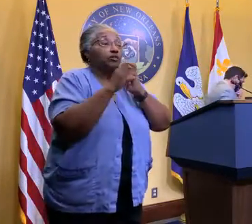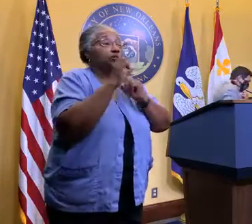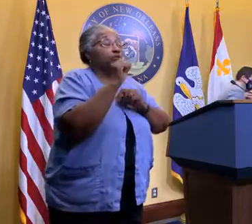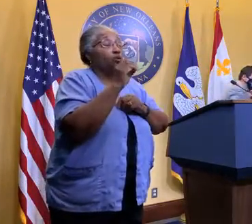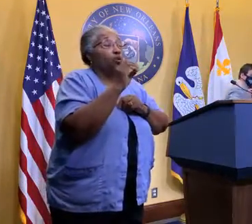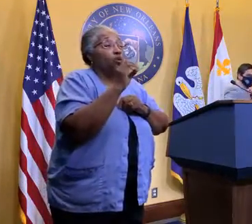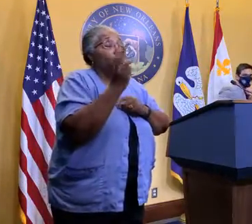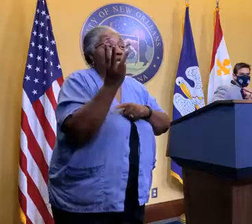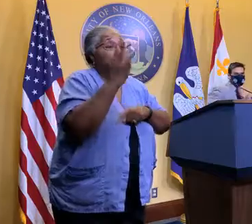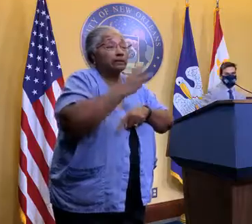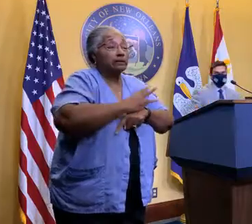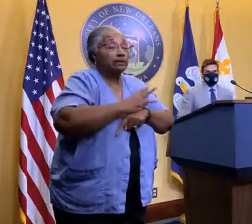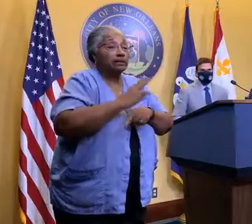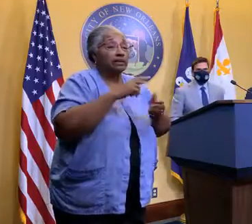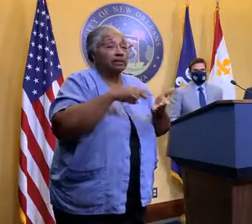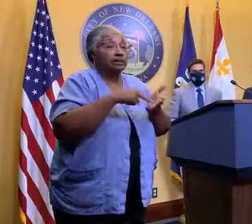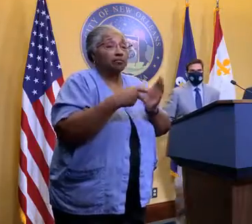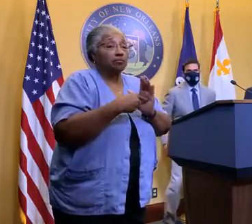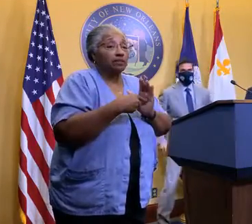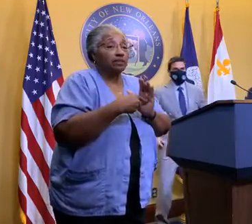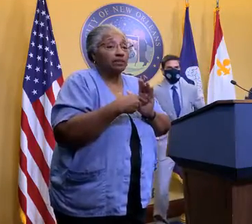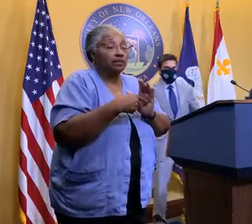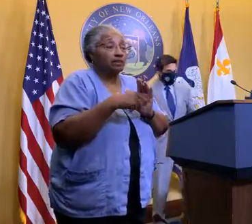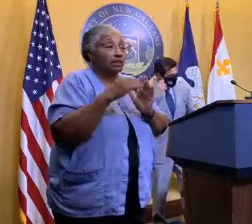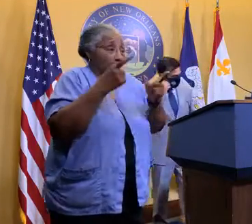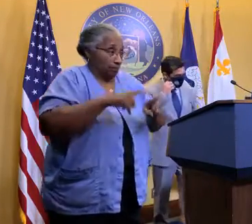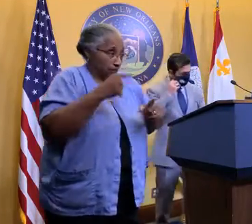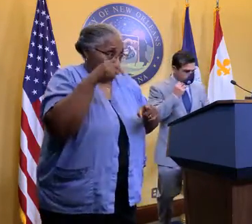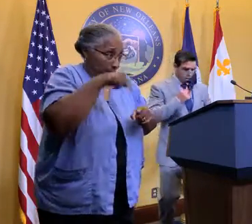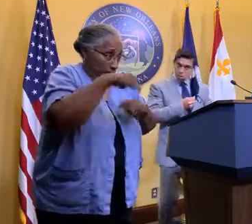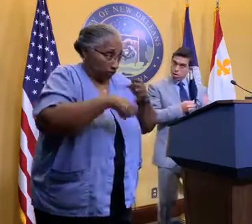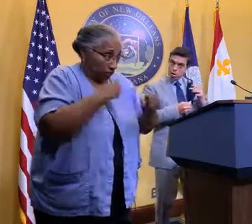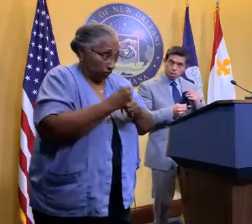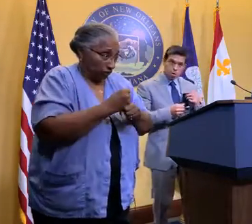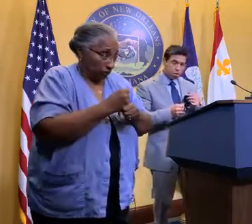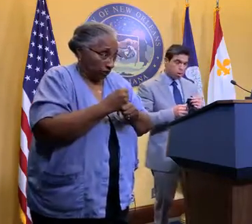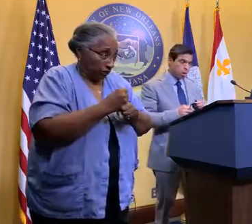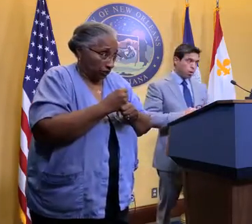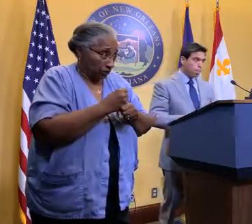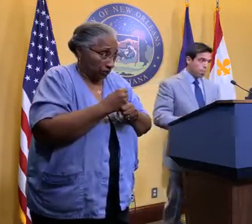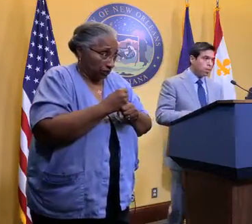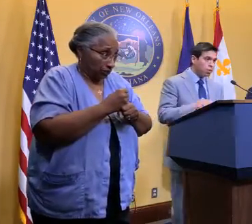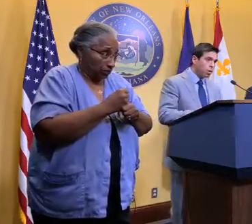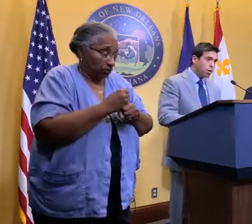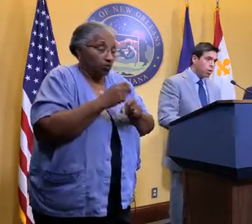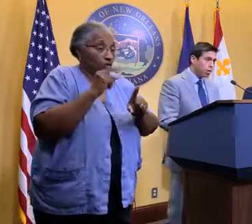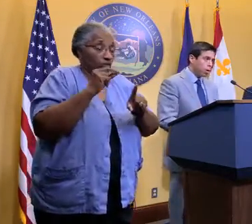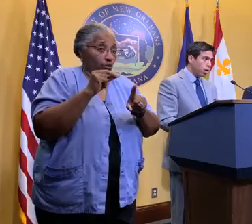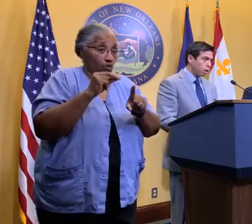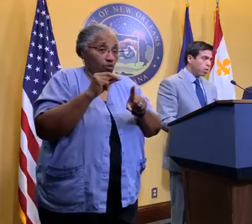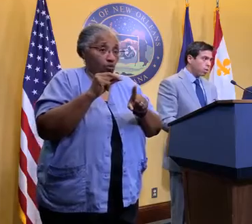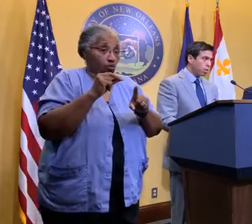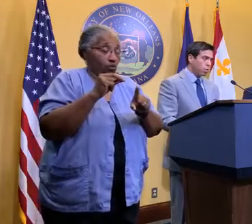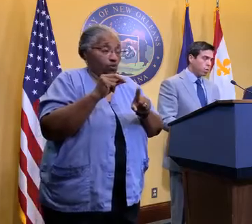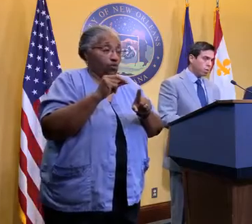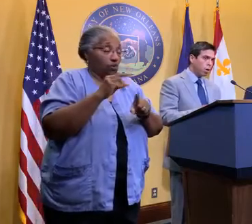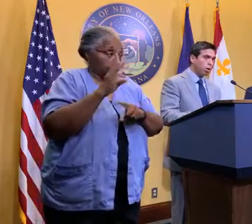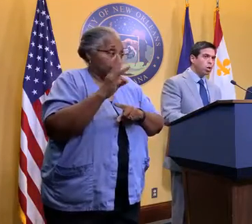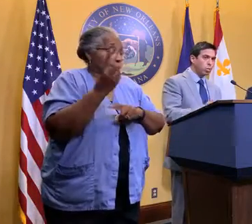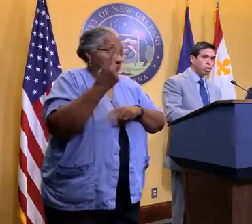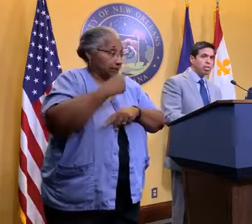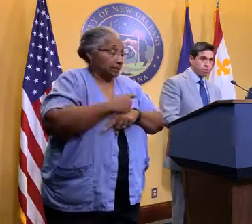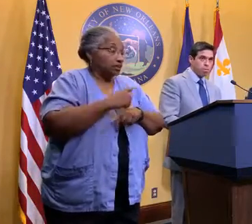so this would mean, is this taking place this year or between this year and next year? The 6 days? Six, we